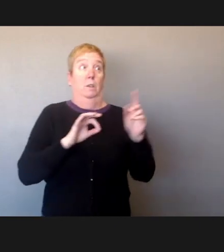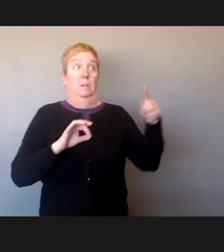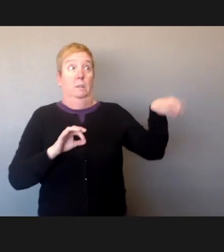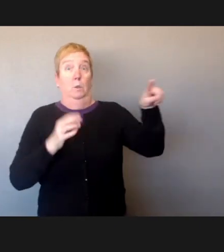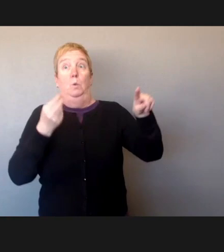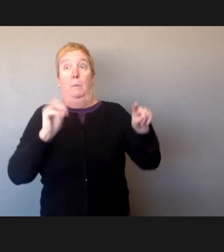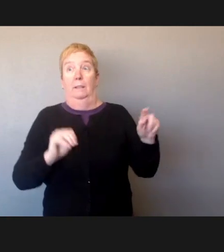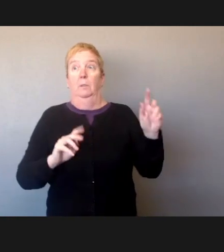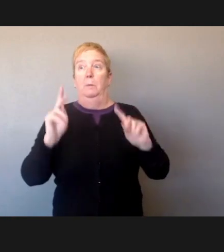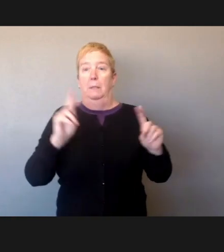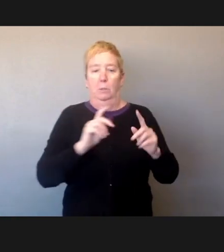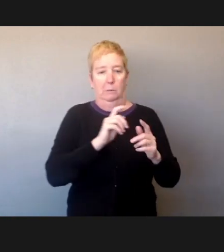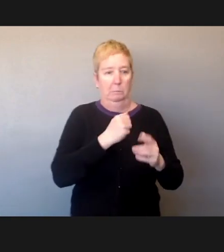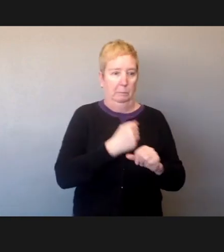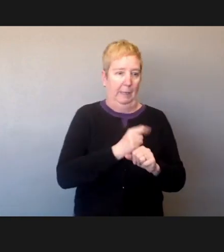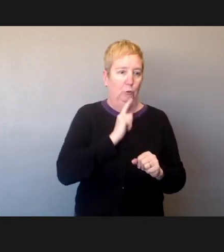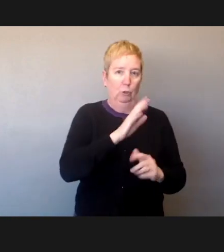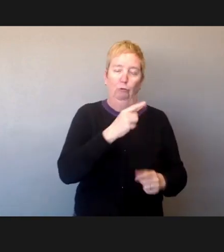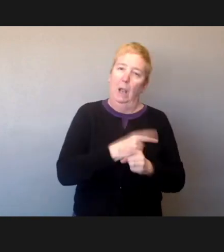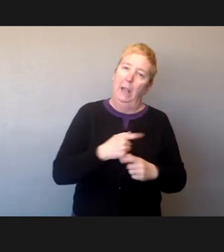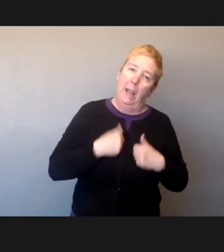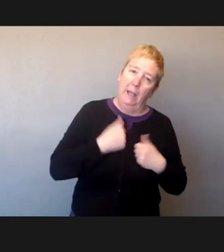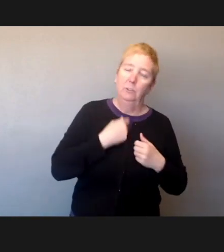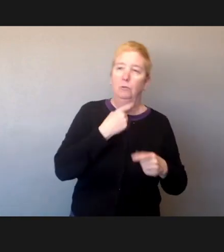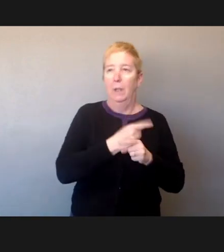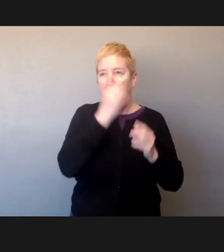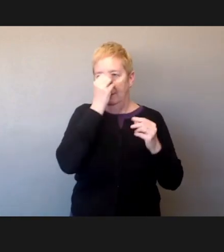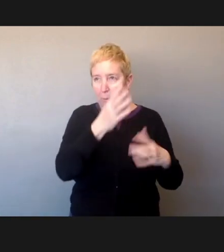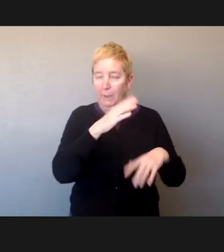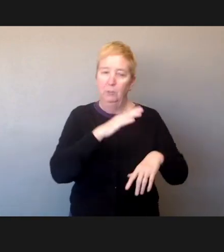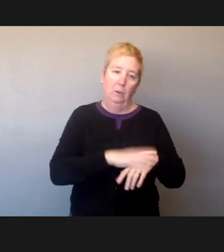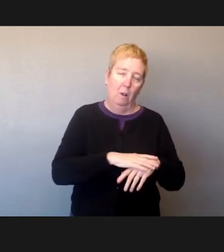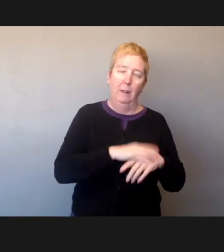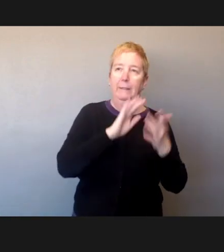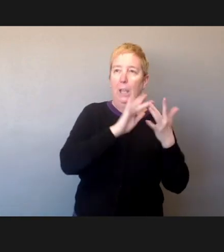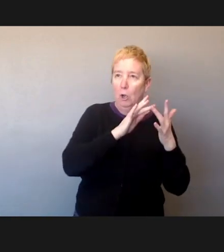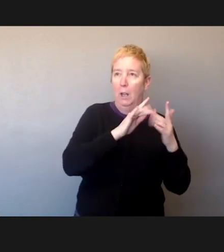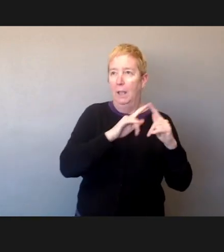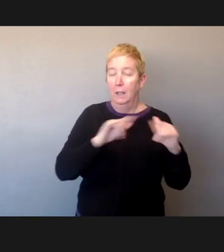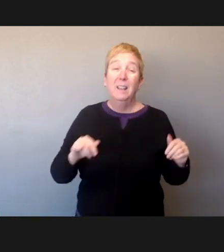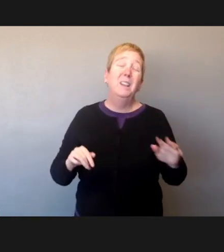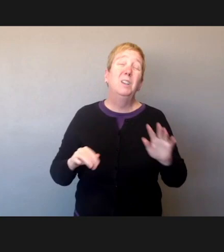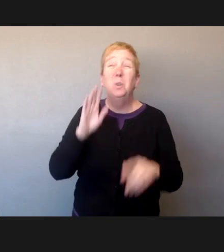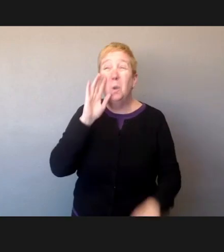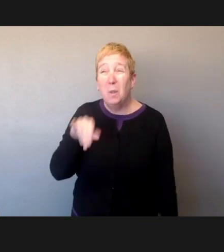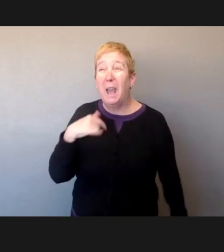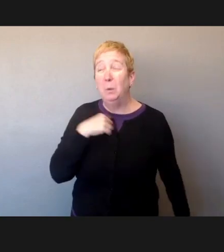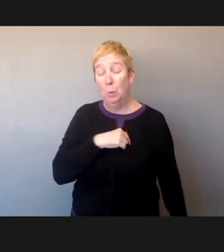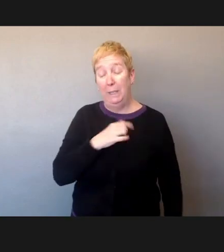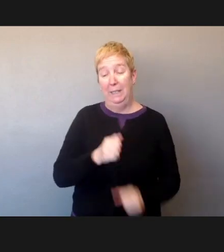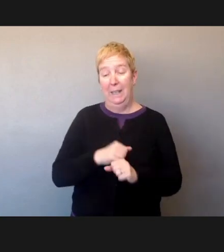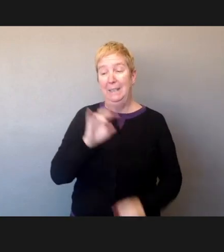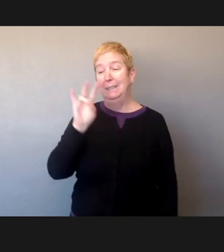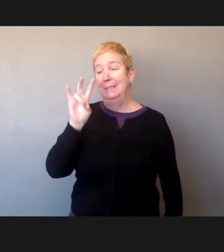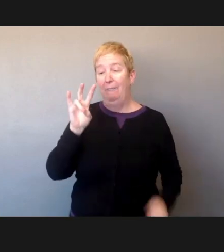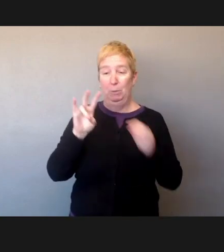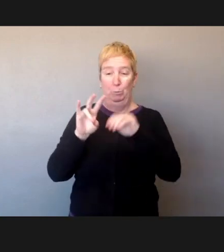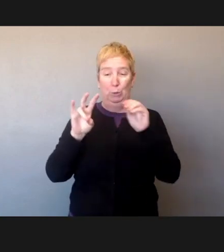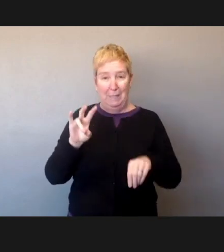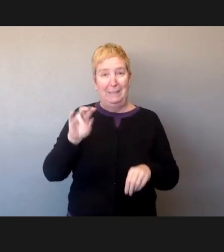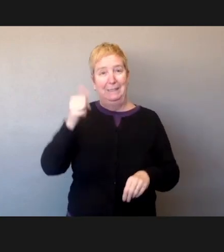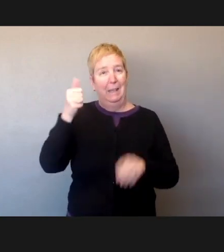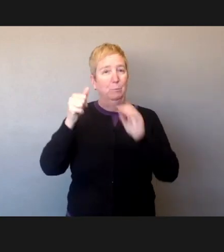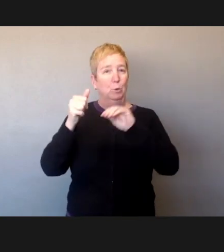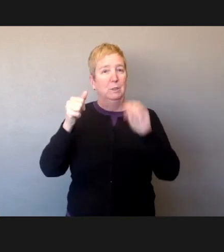available online, and we have their right address. You know, we still get 7%, 10% of the letters we send out